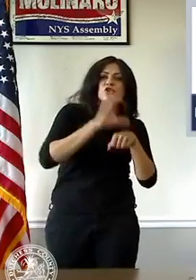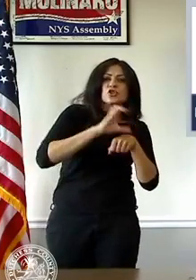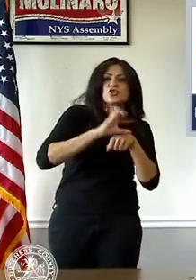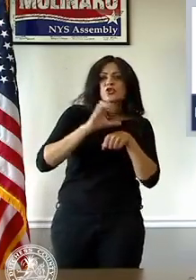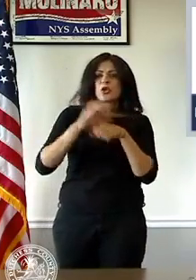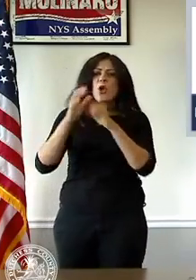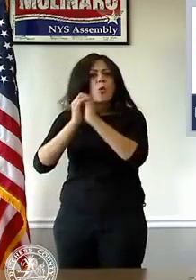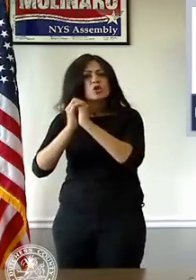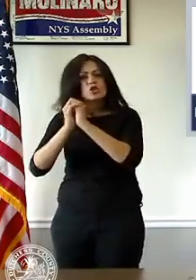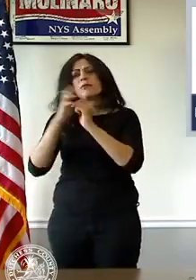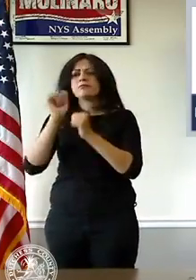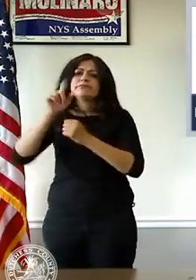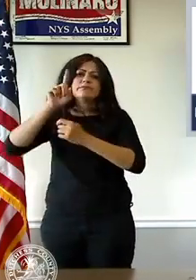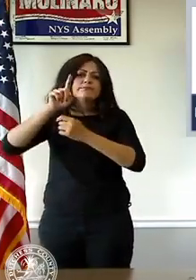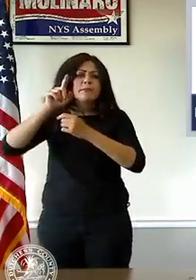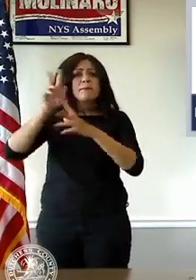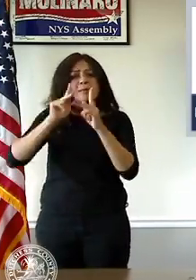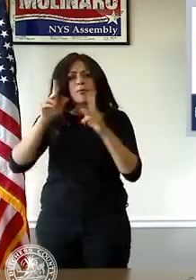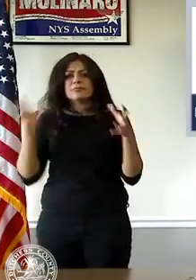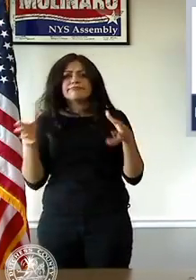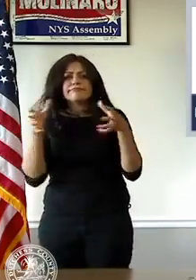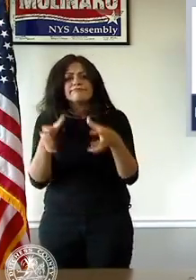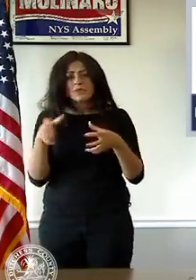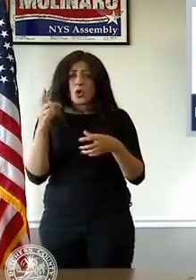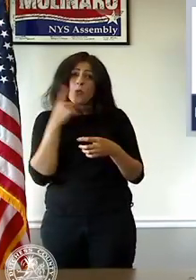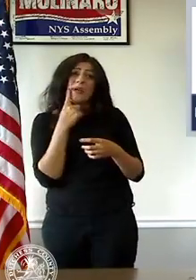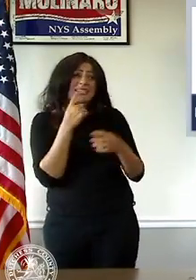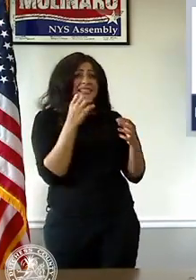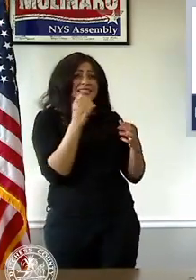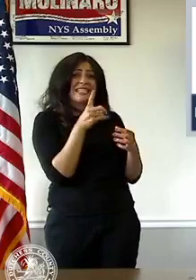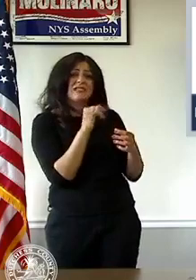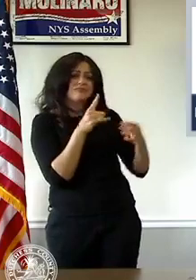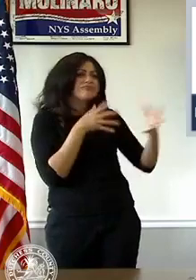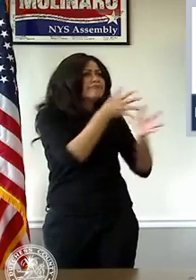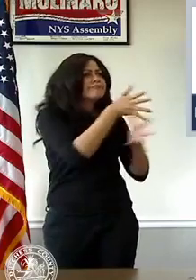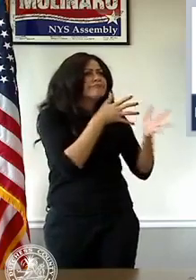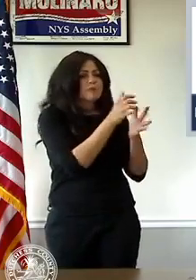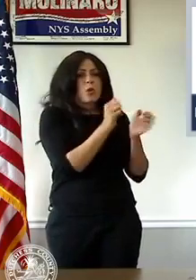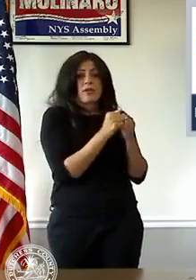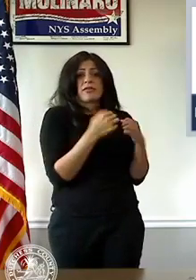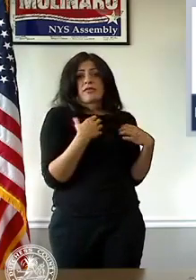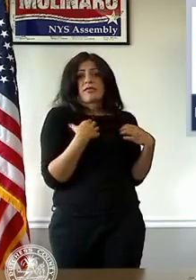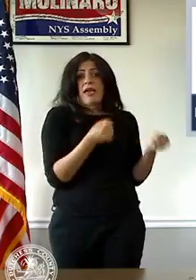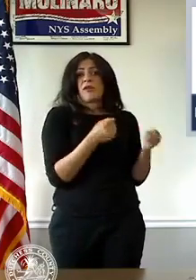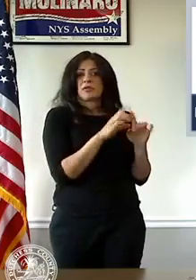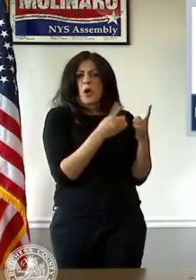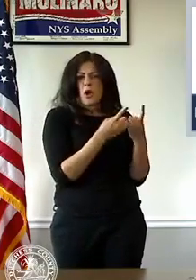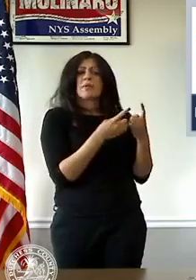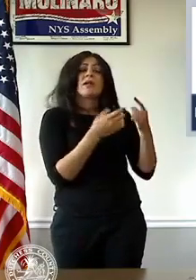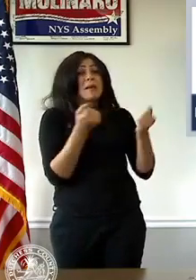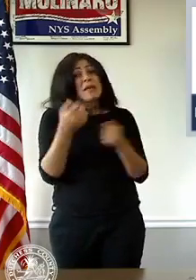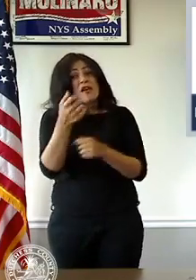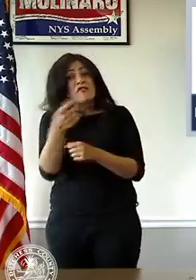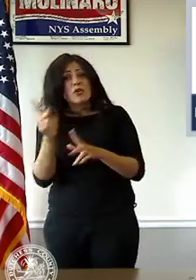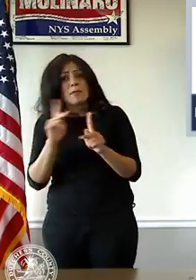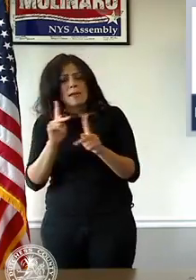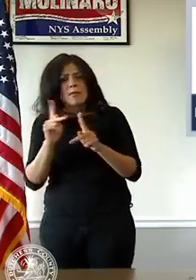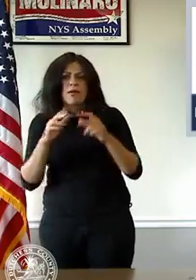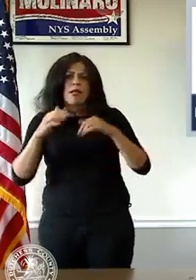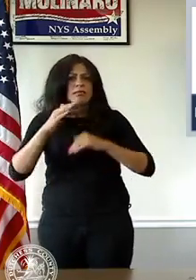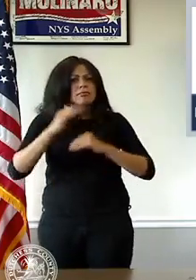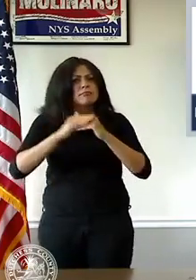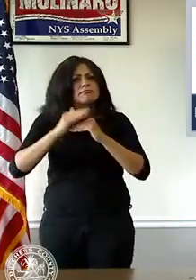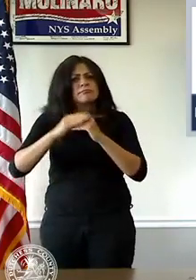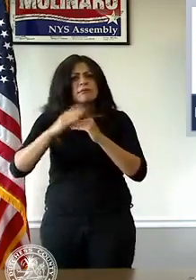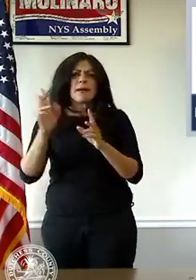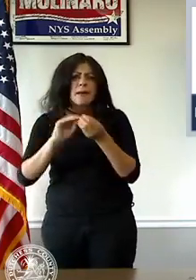fact, we ran this by our public health department. We think limited capacity, of course, but our houses of worship provide an